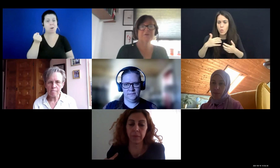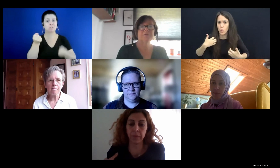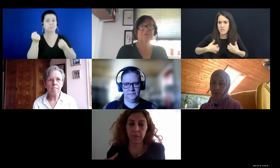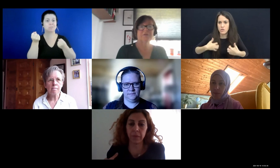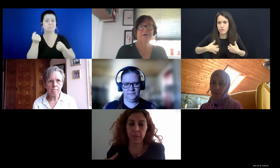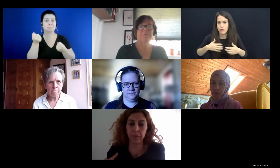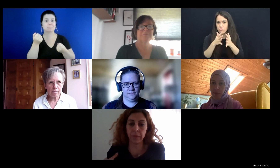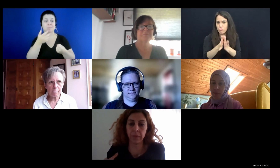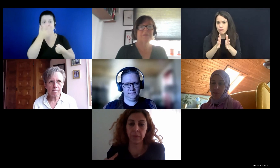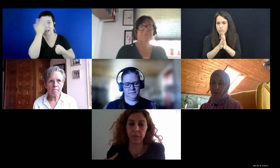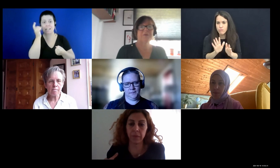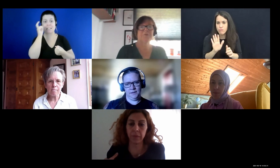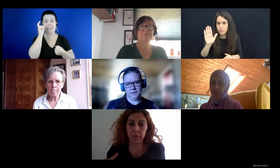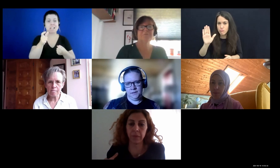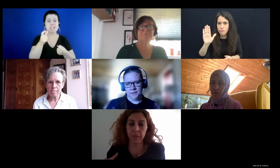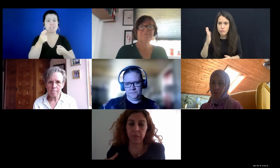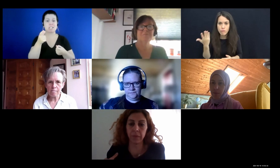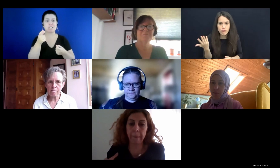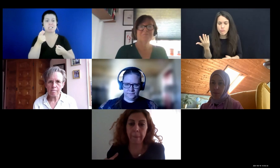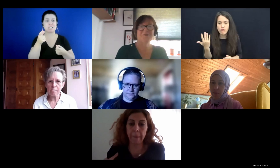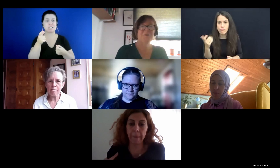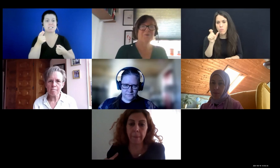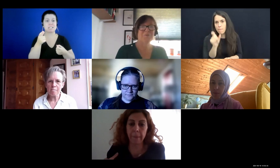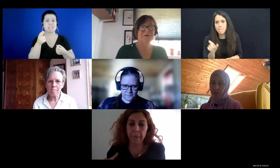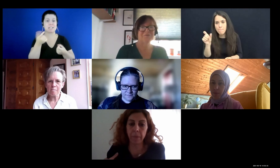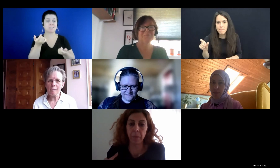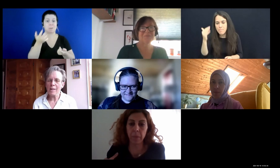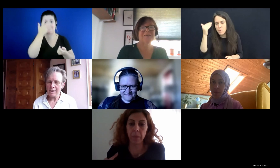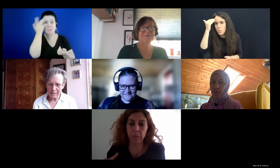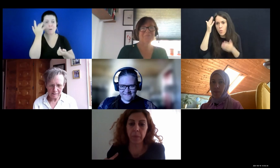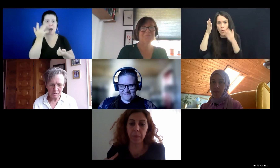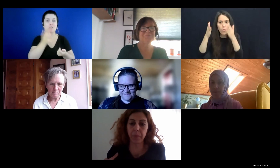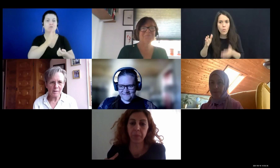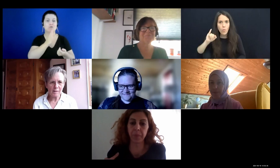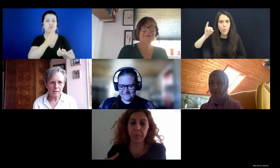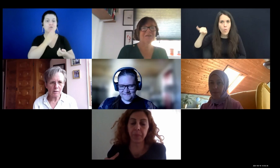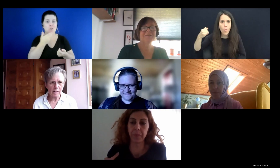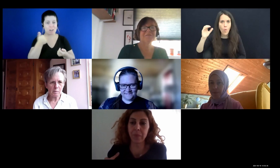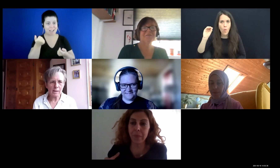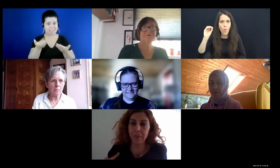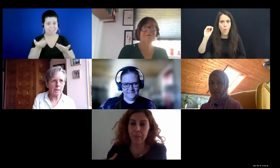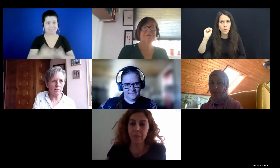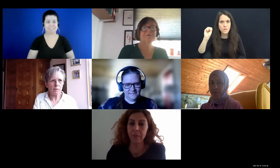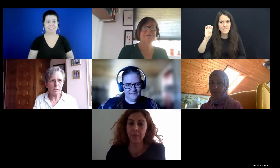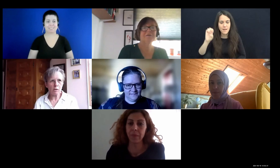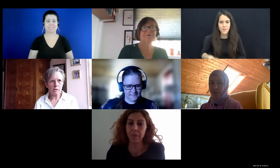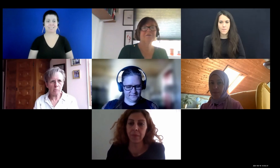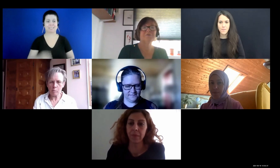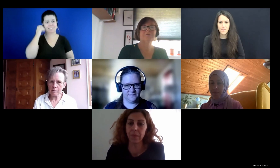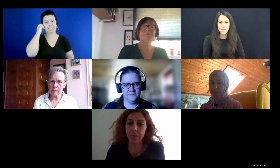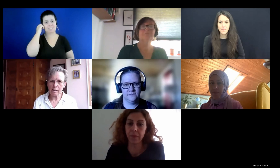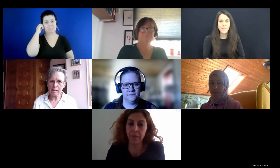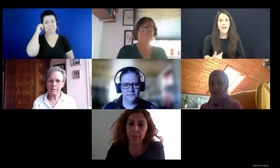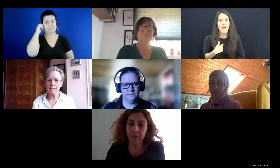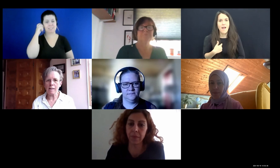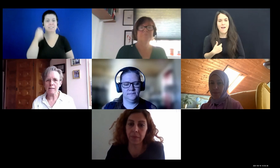perhaps, so that people know a bit more about you? Thank you. Thank you. I'm an independent researcher,